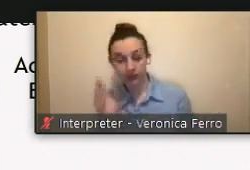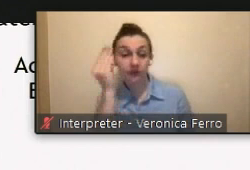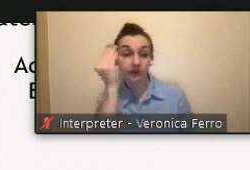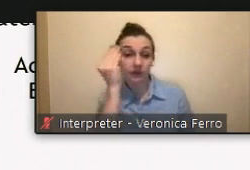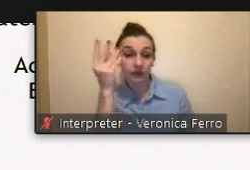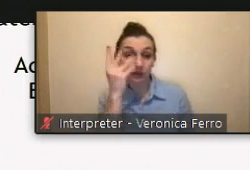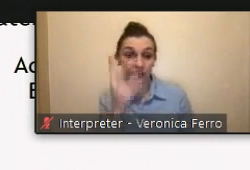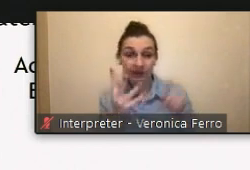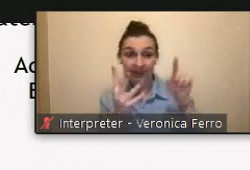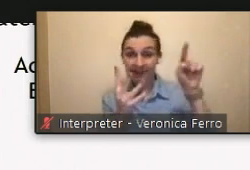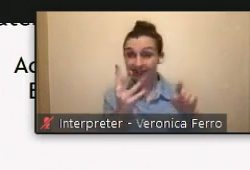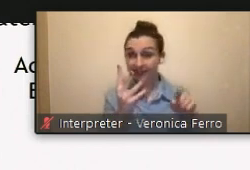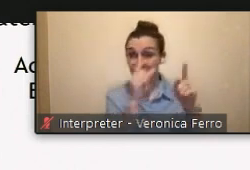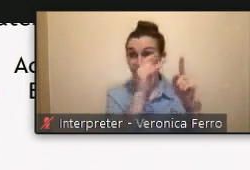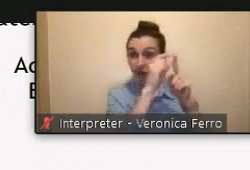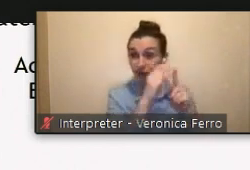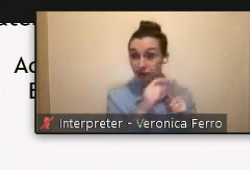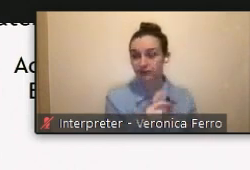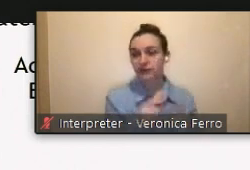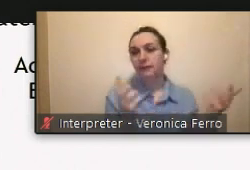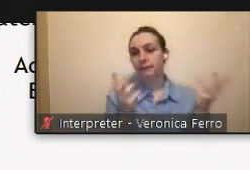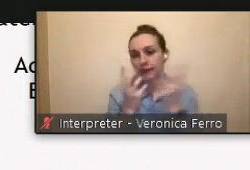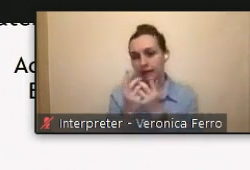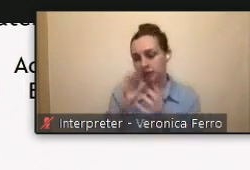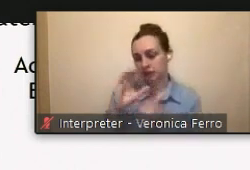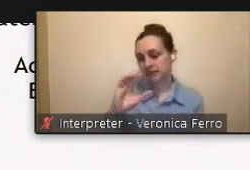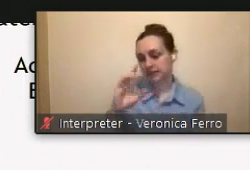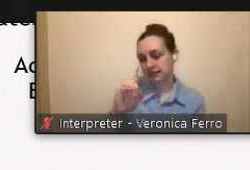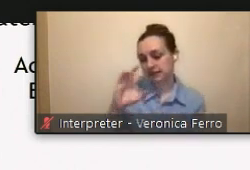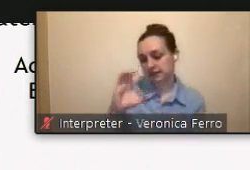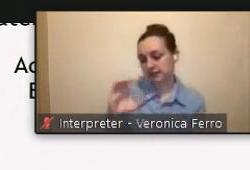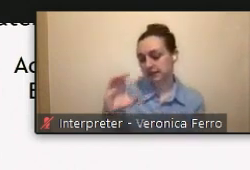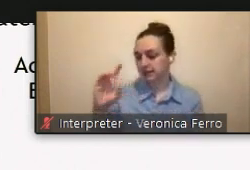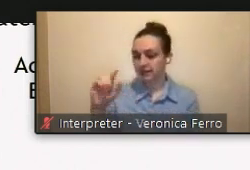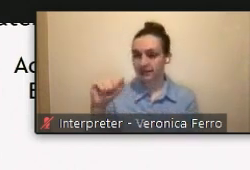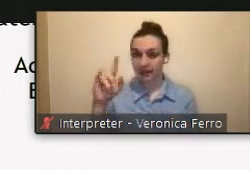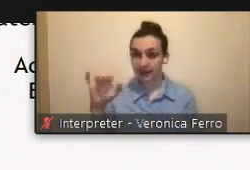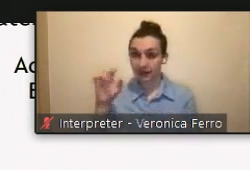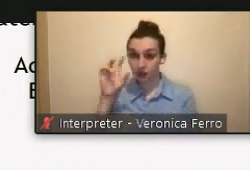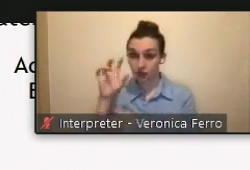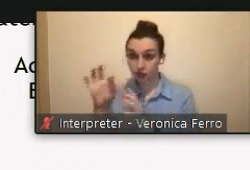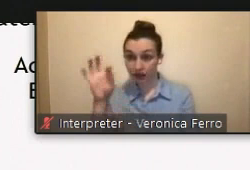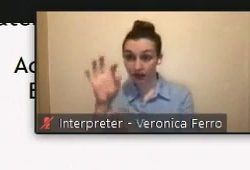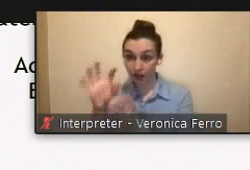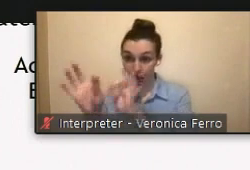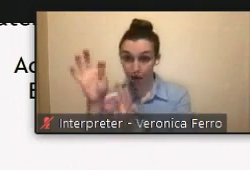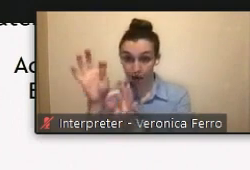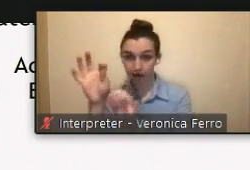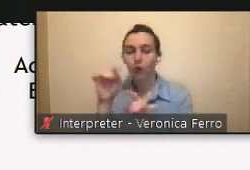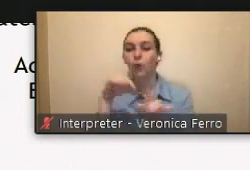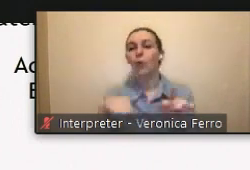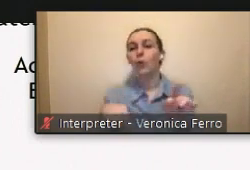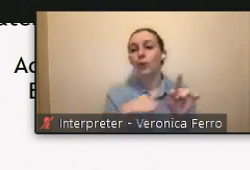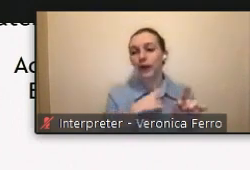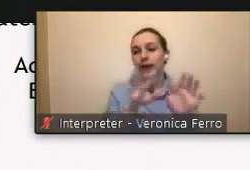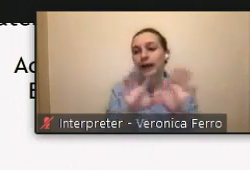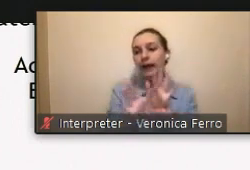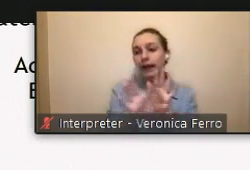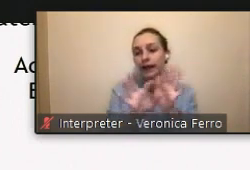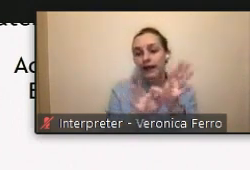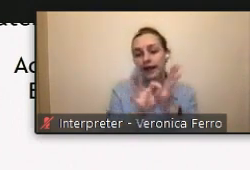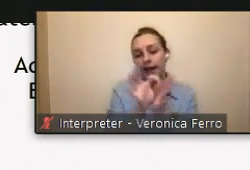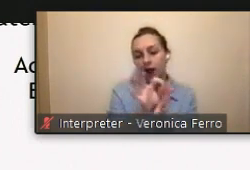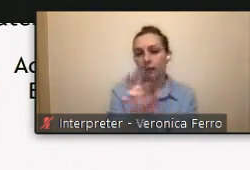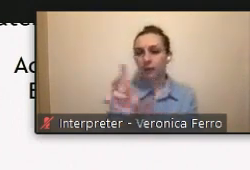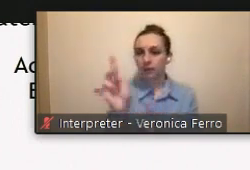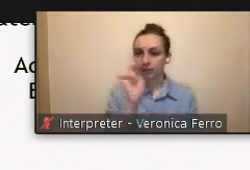CDC's data tracker definitions as well. But we are counting people who are fully vaccinated if they received 2 doses on different